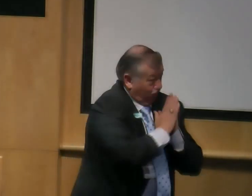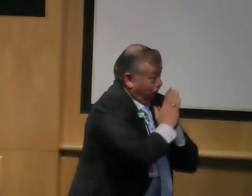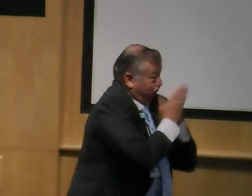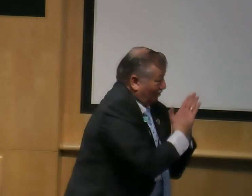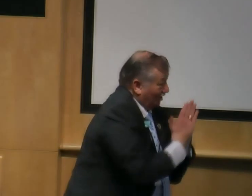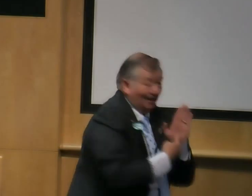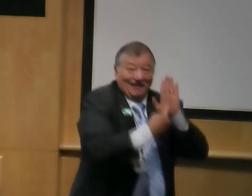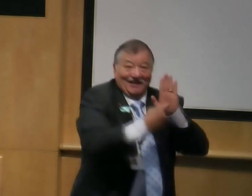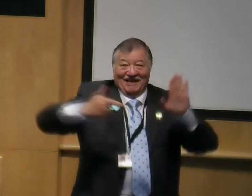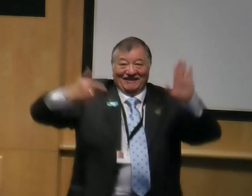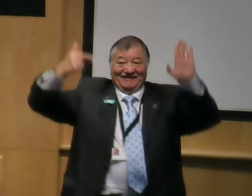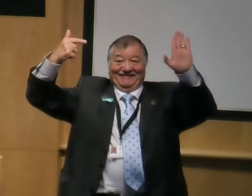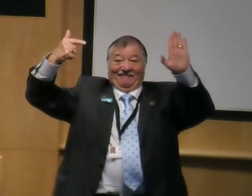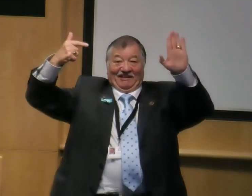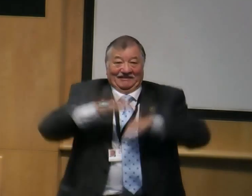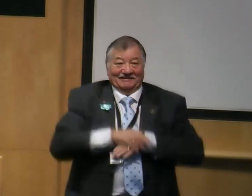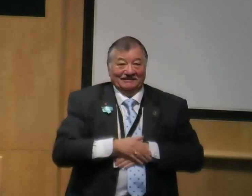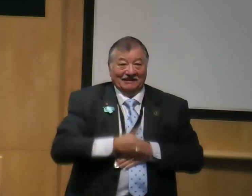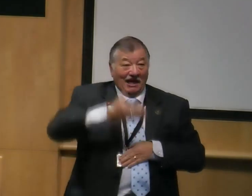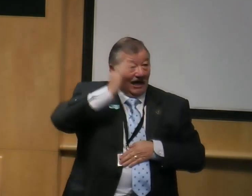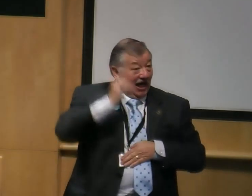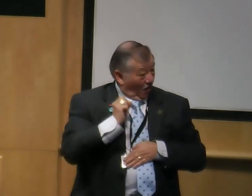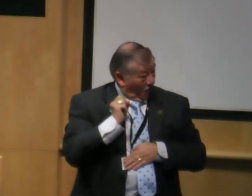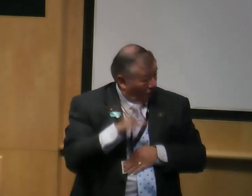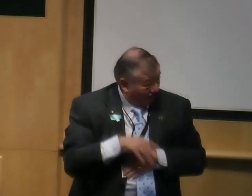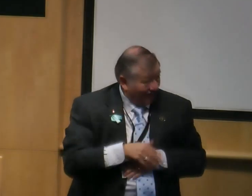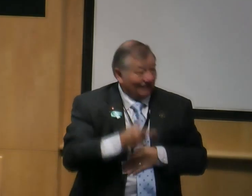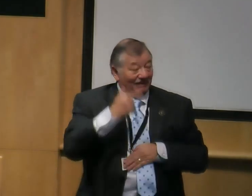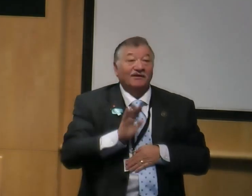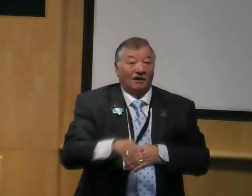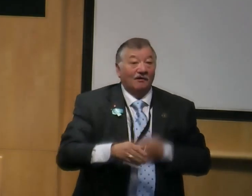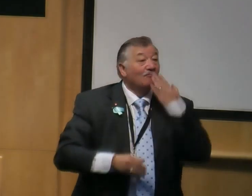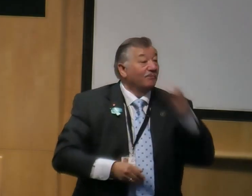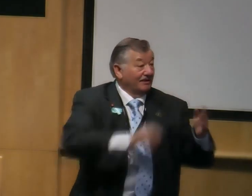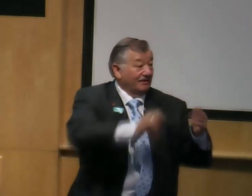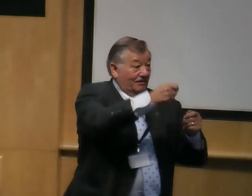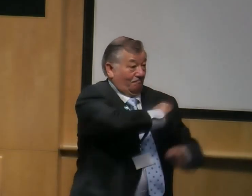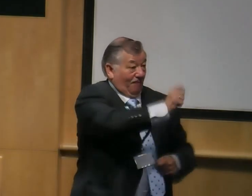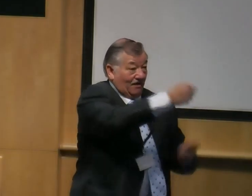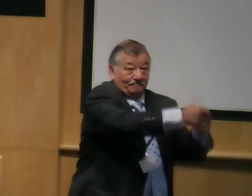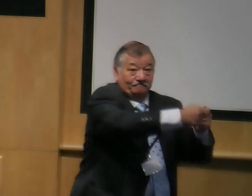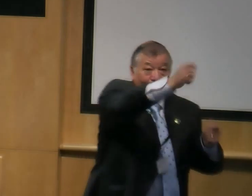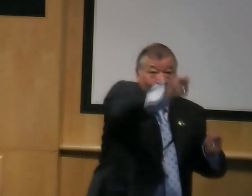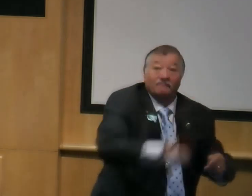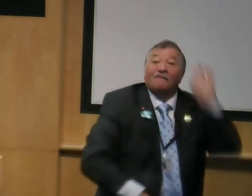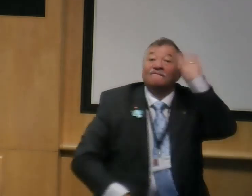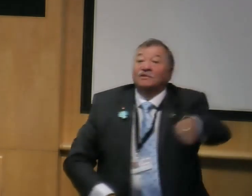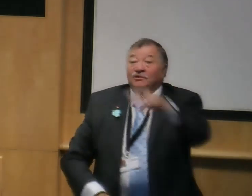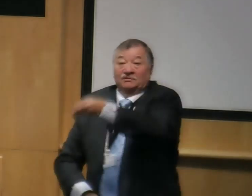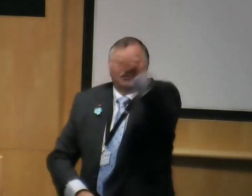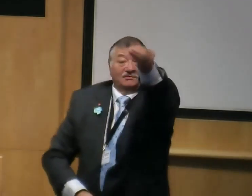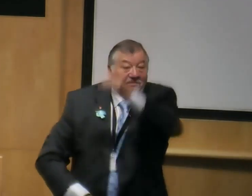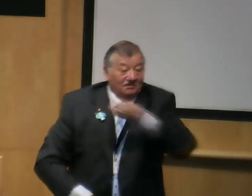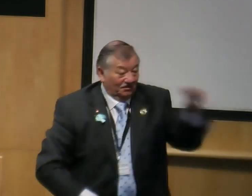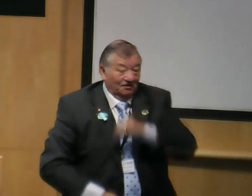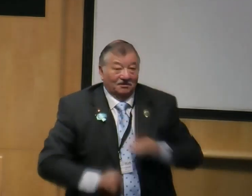know? I put my hand up and I said, there's 7. What? Really? 7 directional verbs. Okay. Passed a